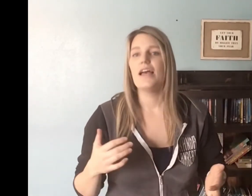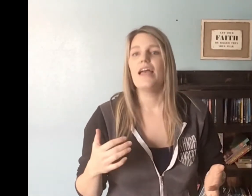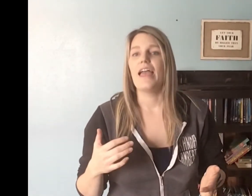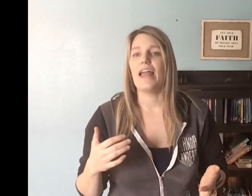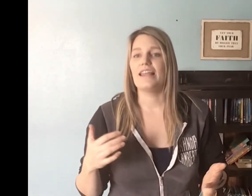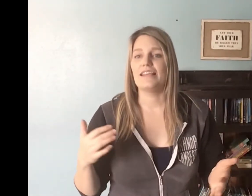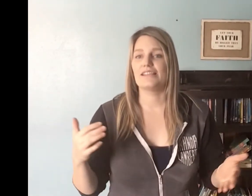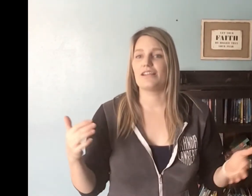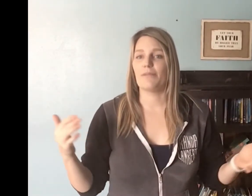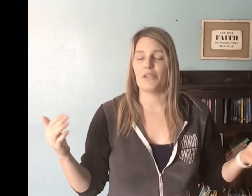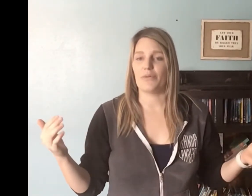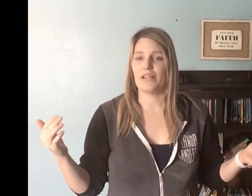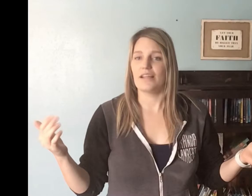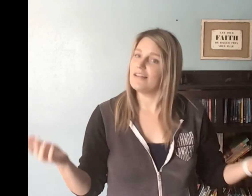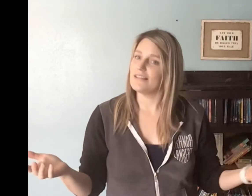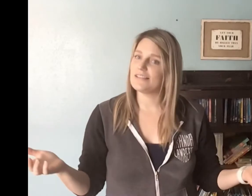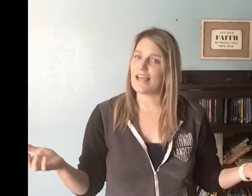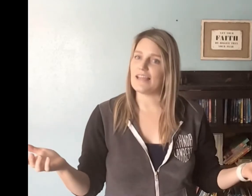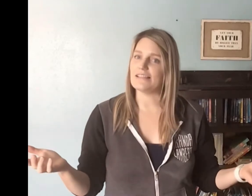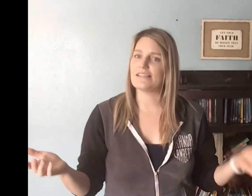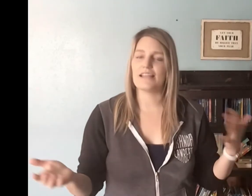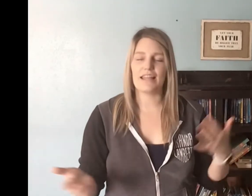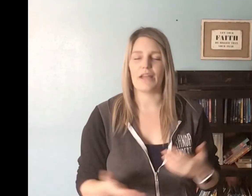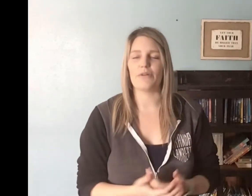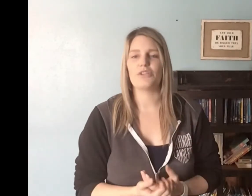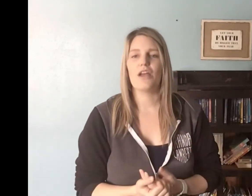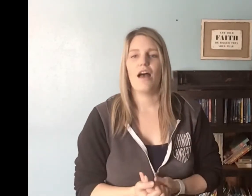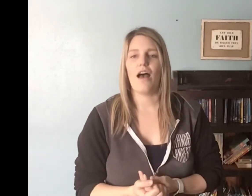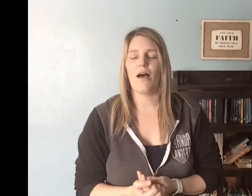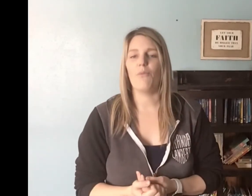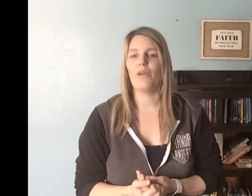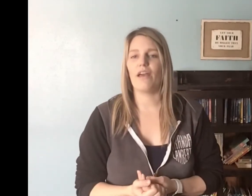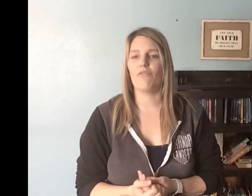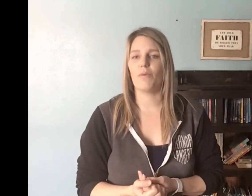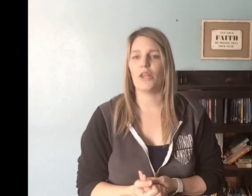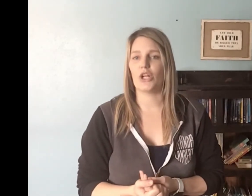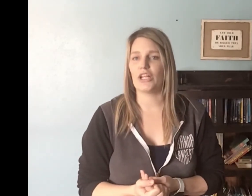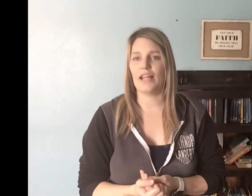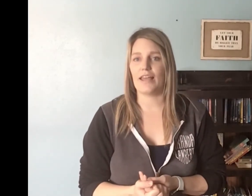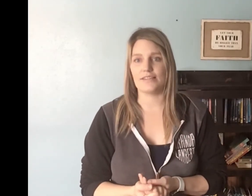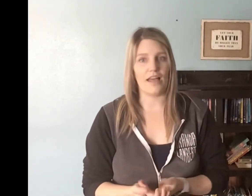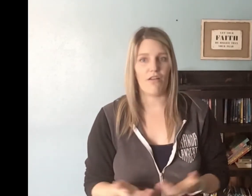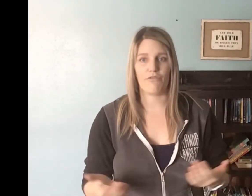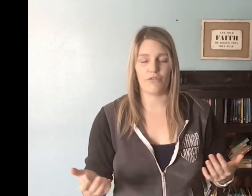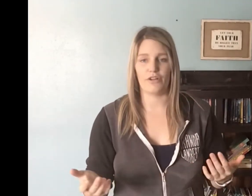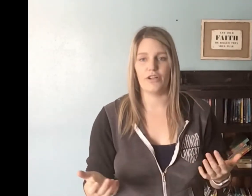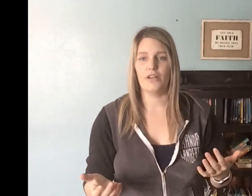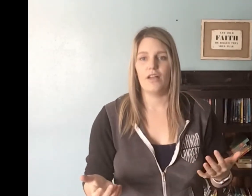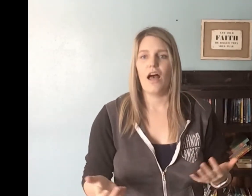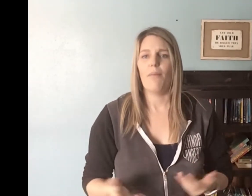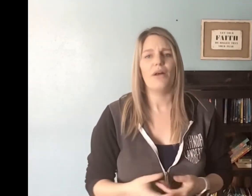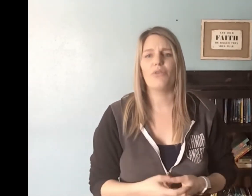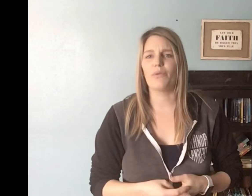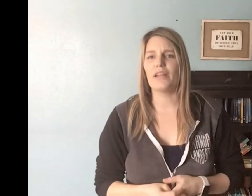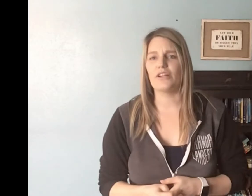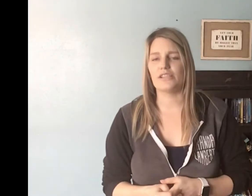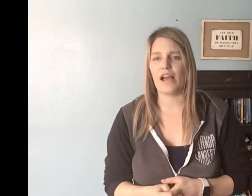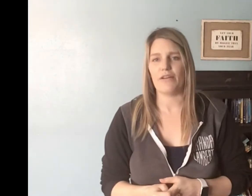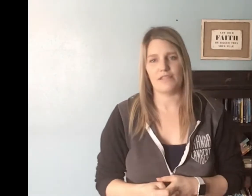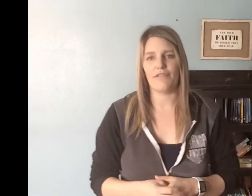and he is going to be doing sign language. We have been learning ASL for about 3 years now as a